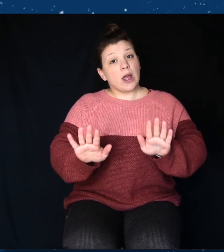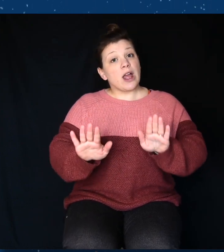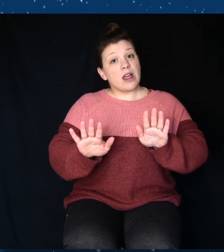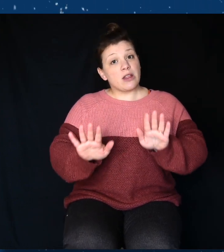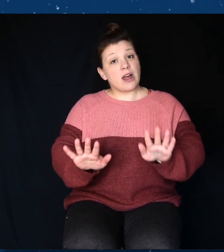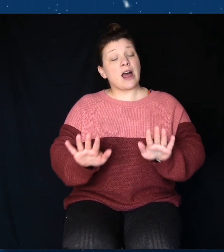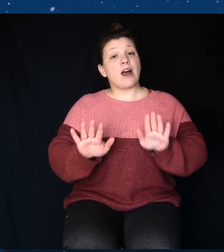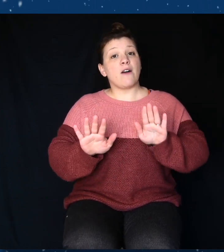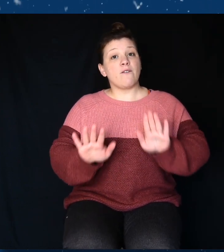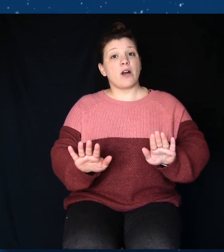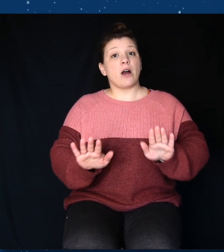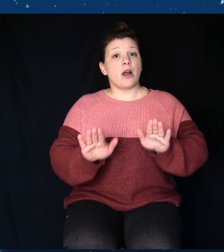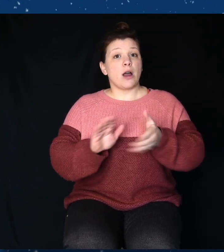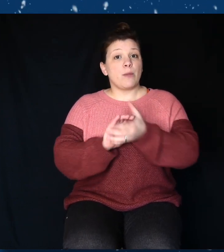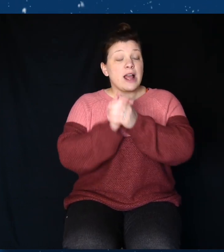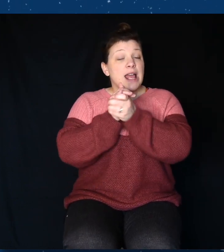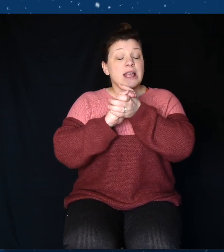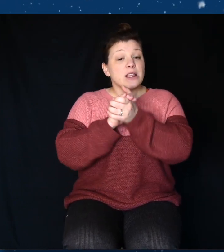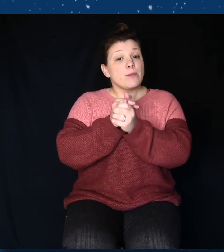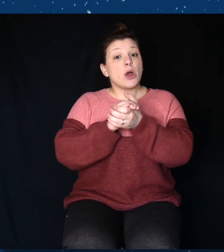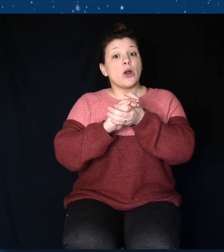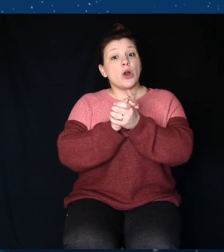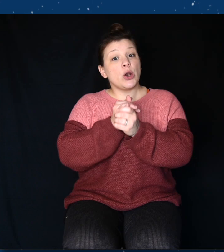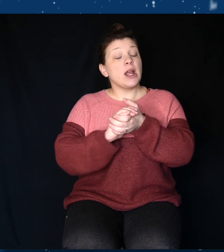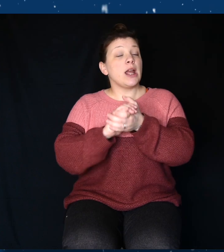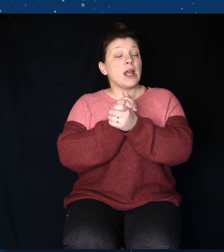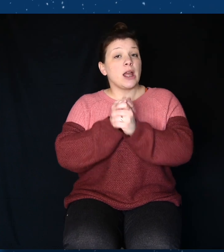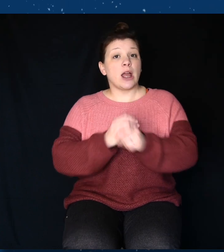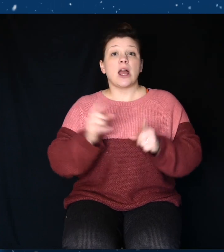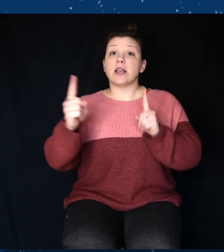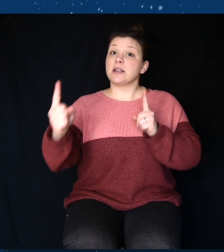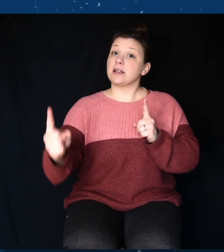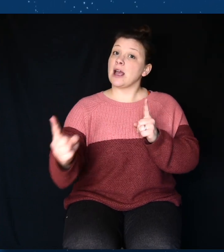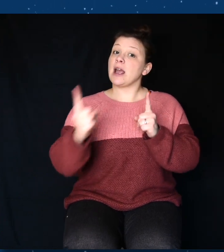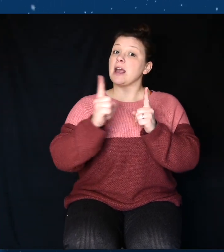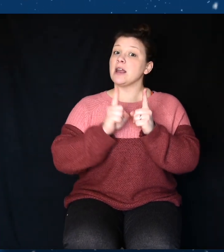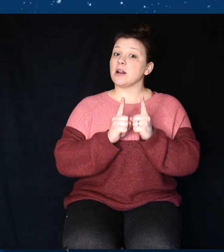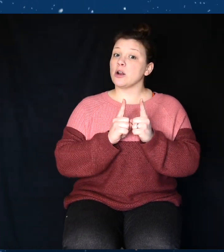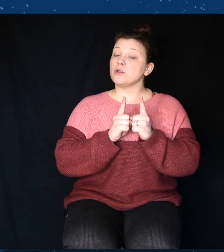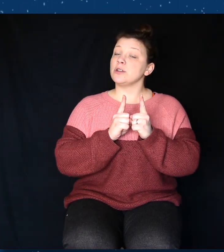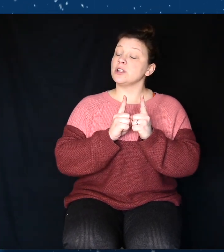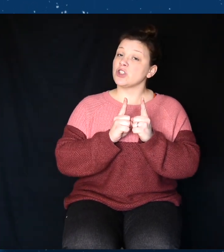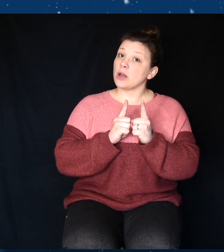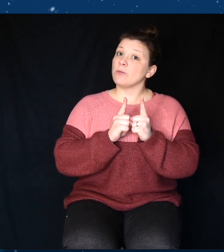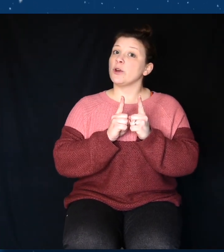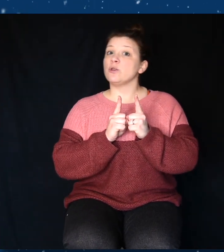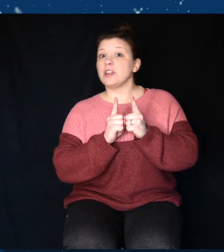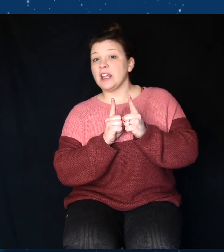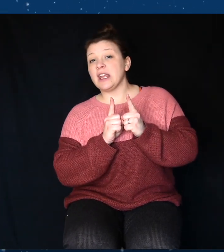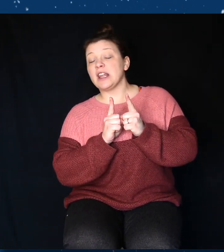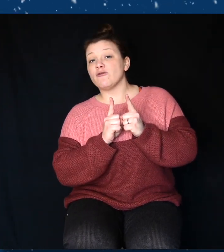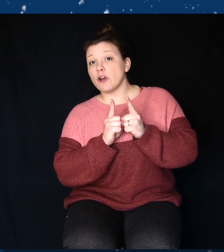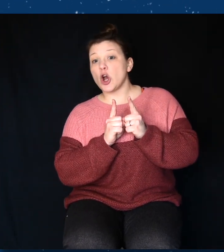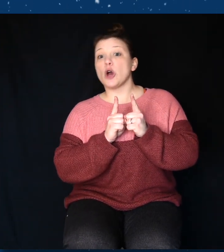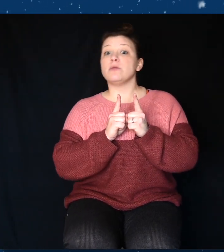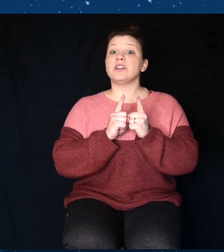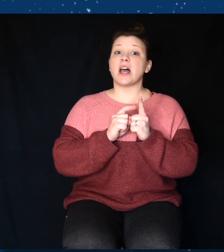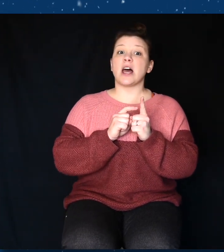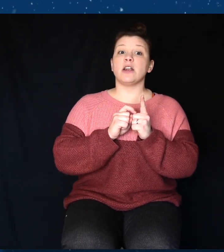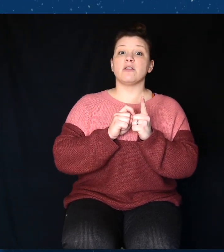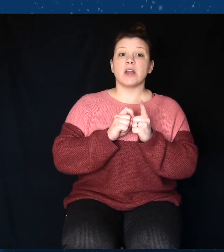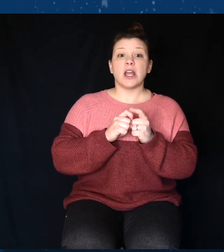So get the fireplace burning, stay close and stop those teeth